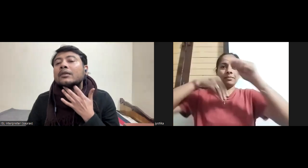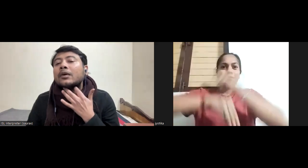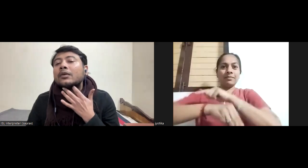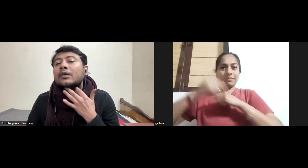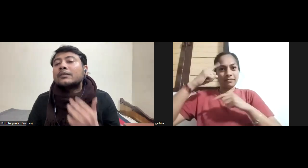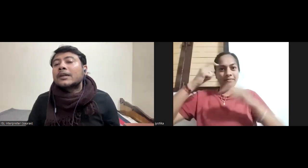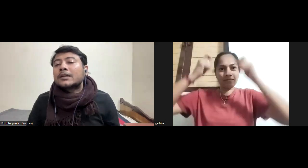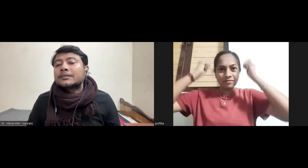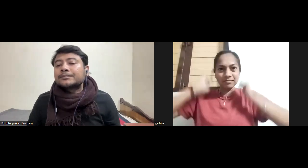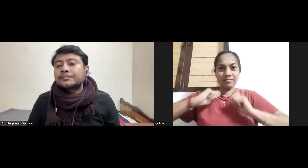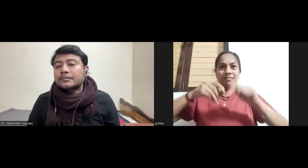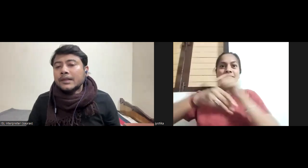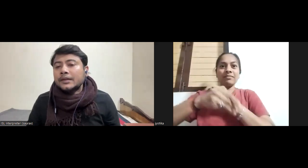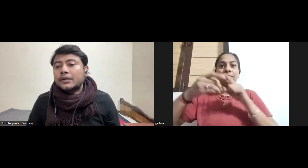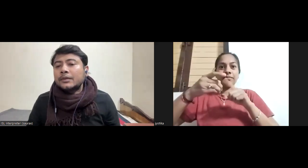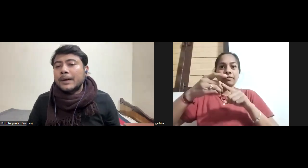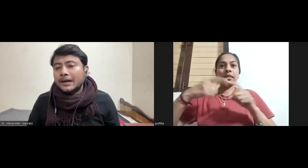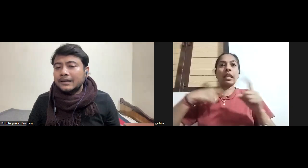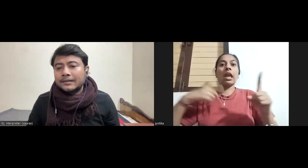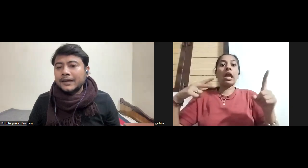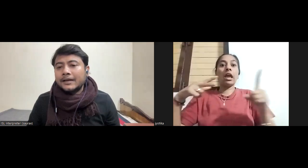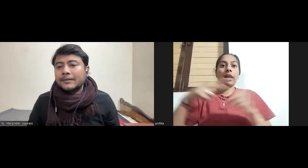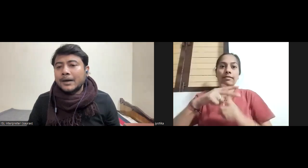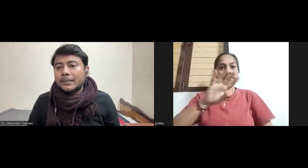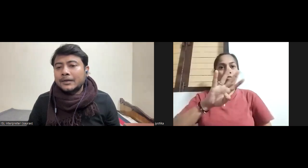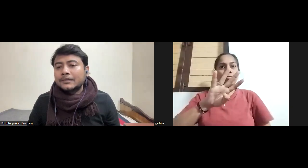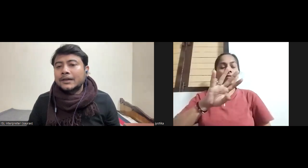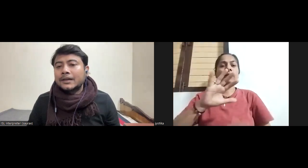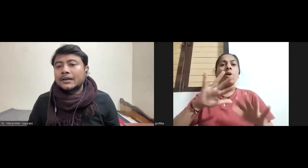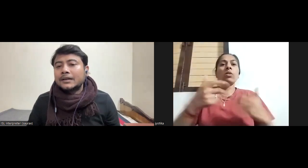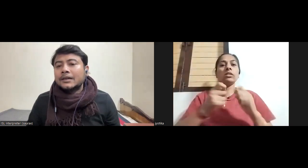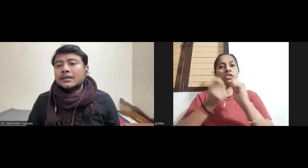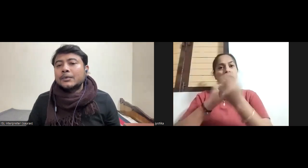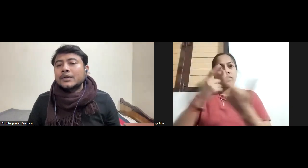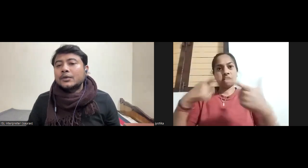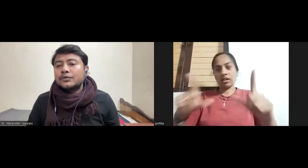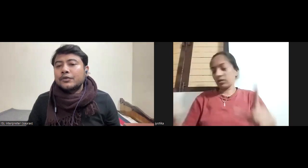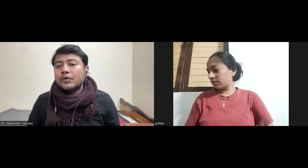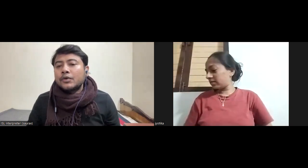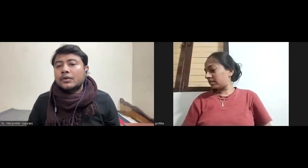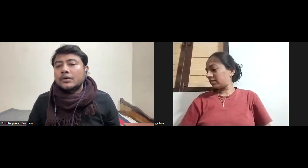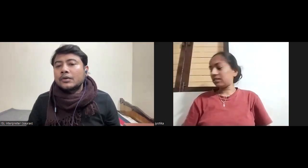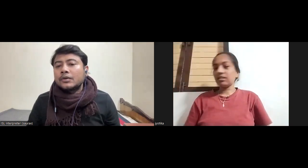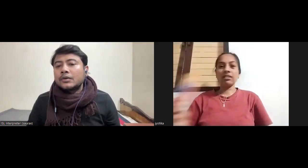or in the auto or something like that. You know, the bag, we have the mala bag or something like that. Suppose I do